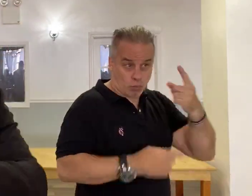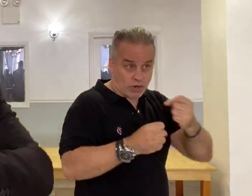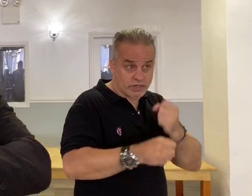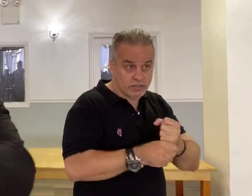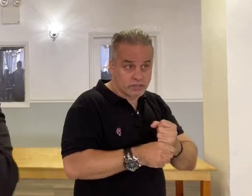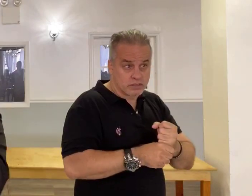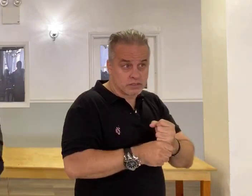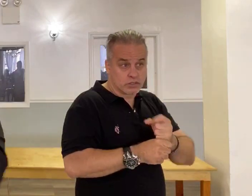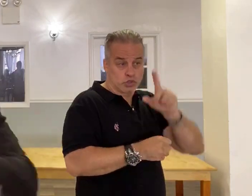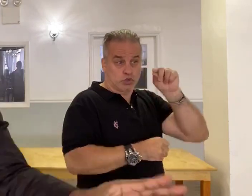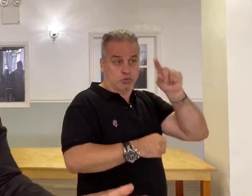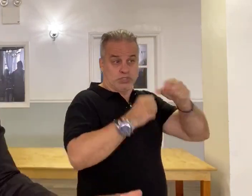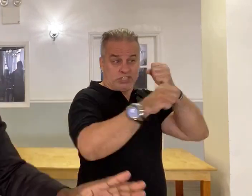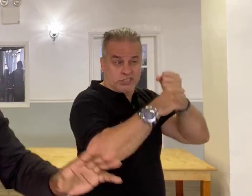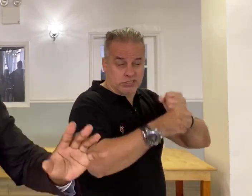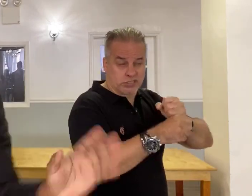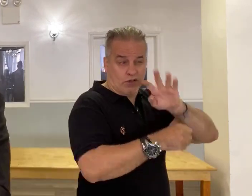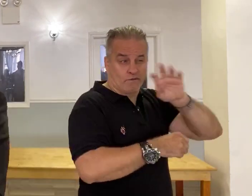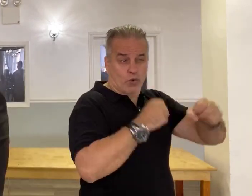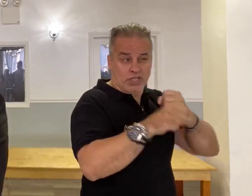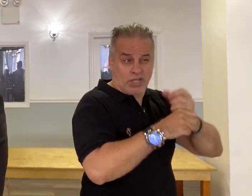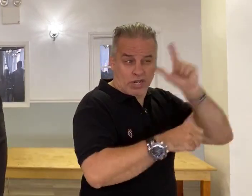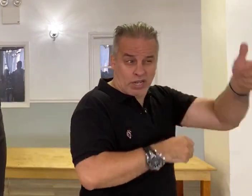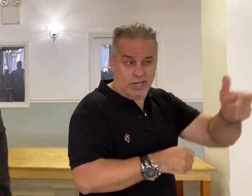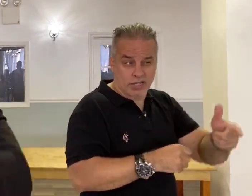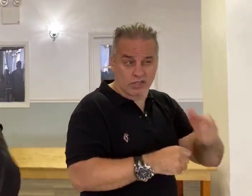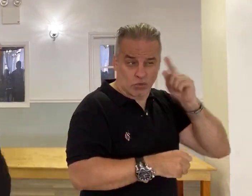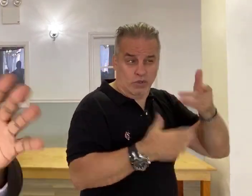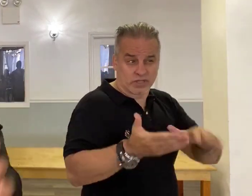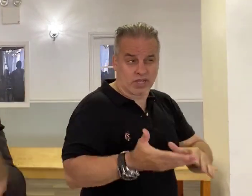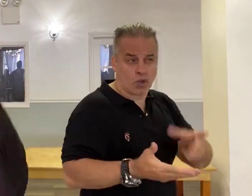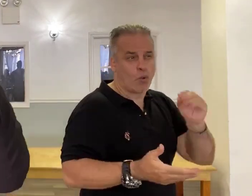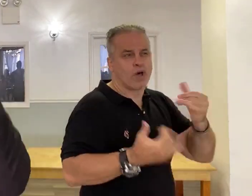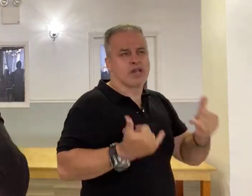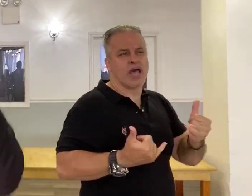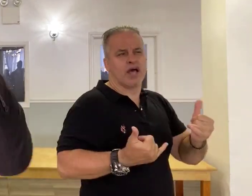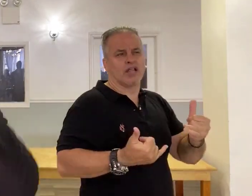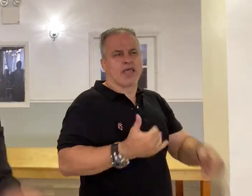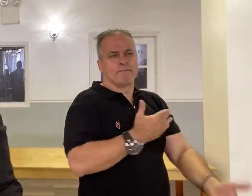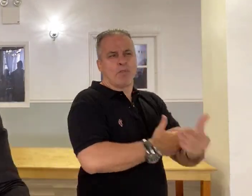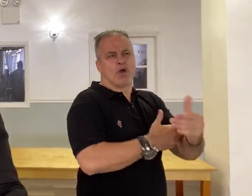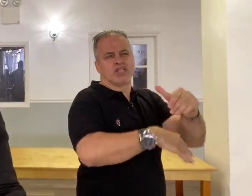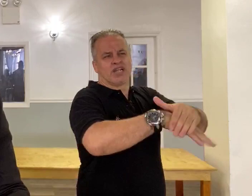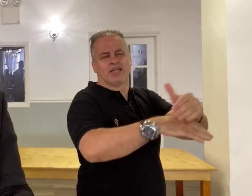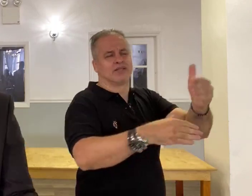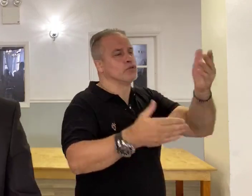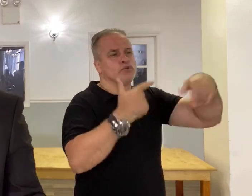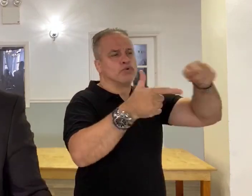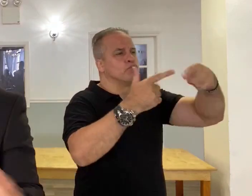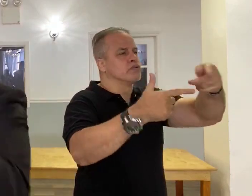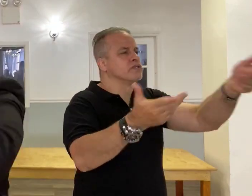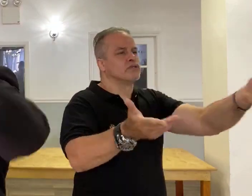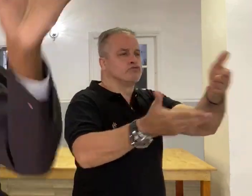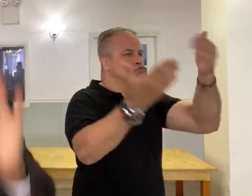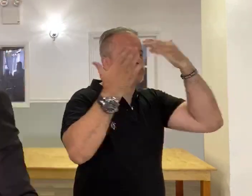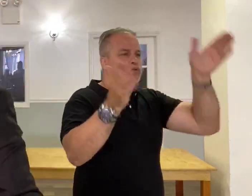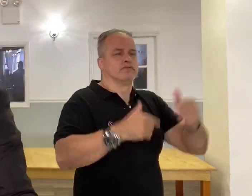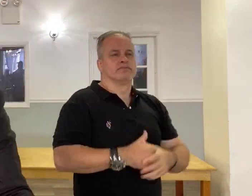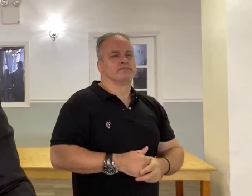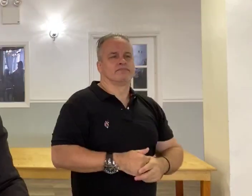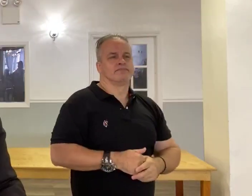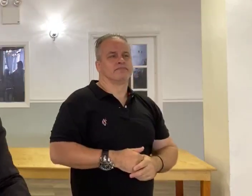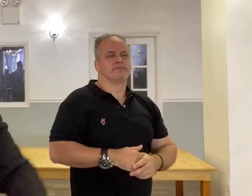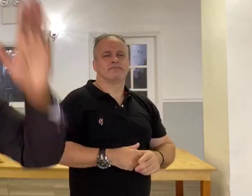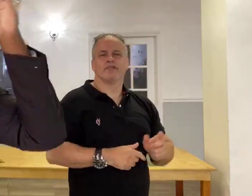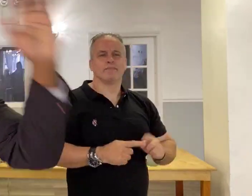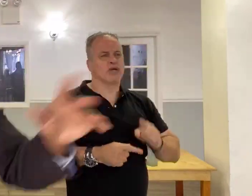everything. That is the most classic Baptist answer for anything that you personally don't want to do. You already know the answer